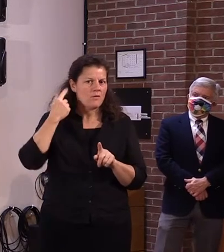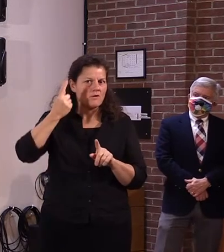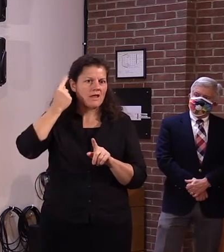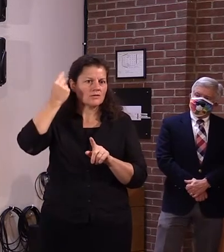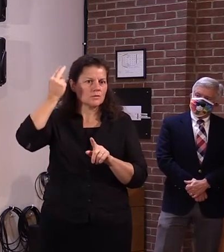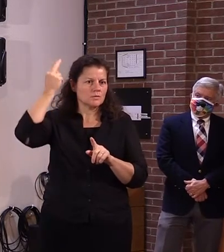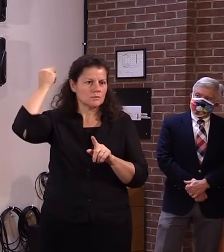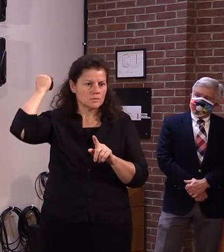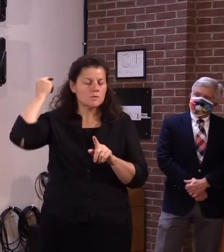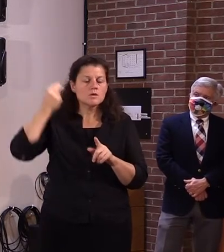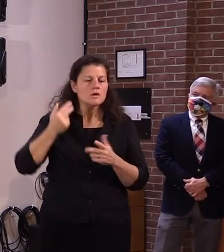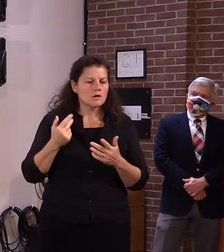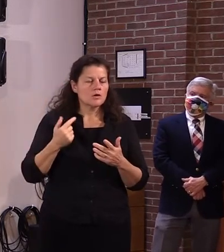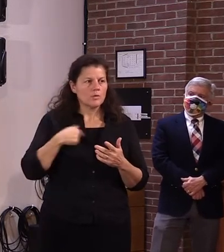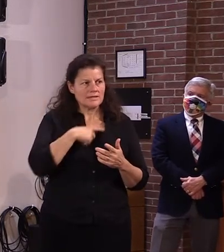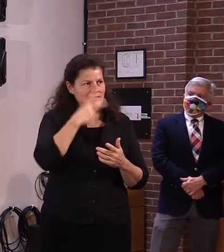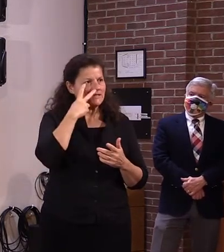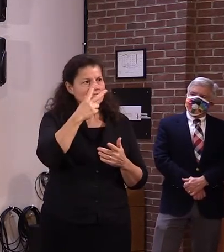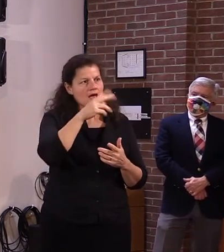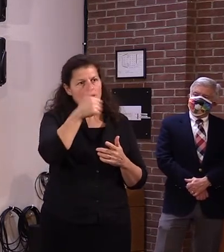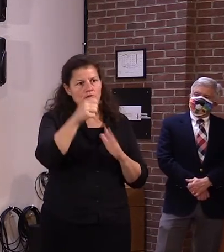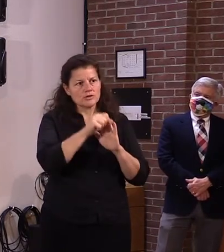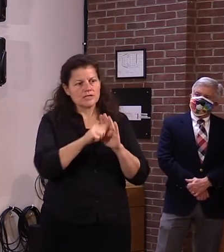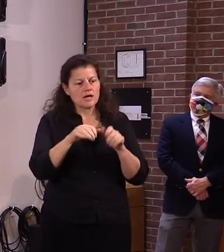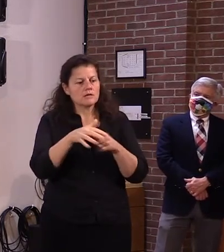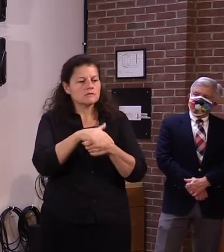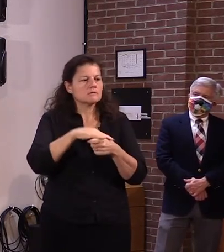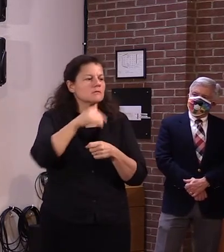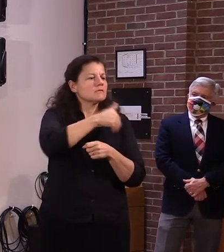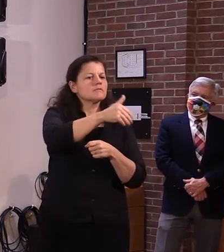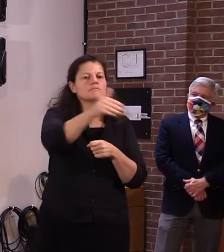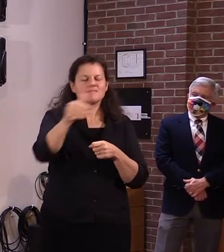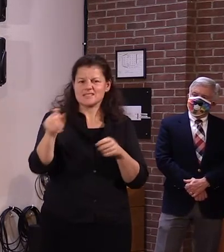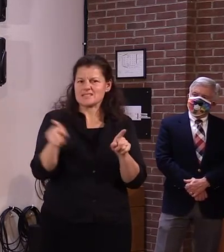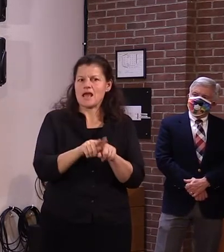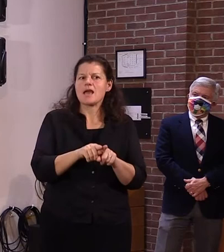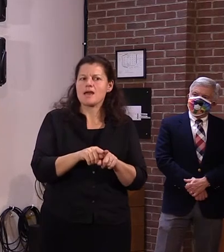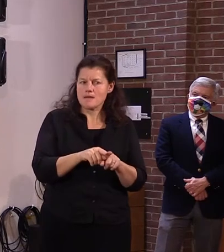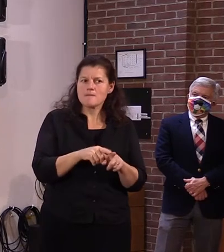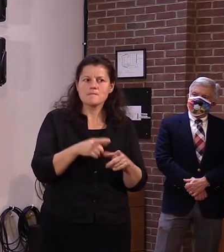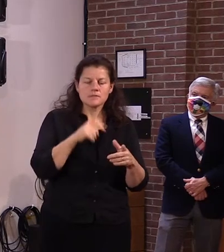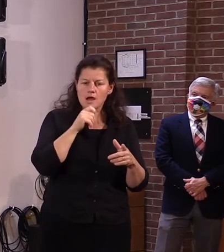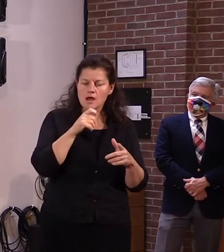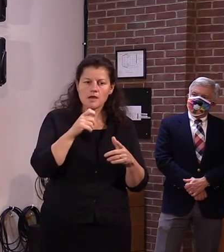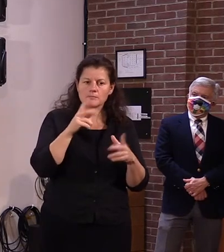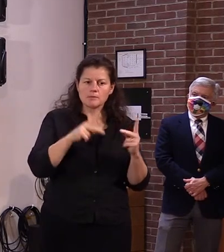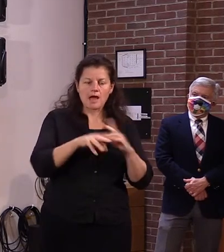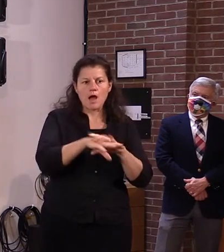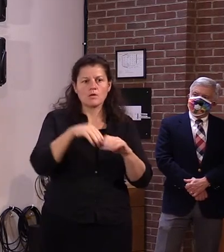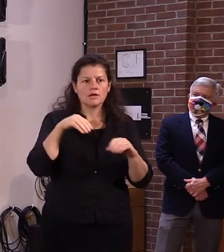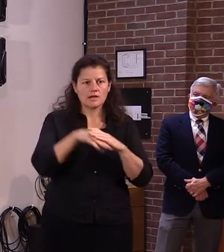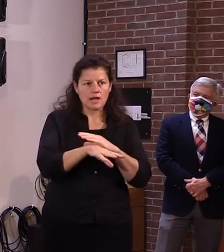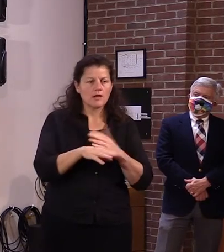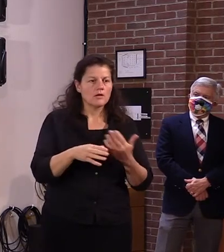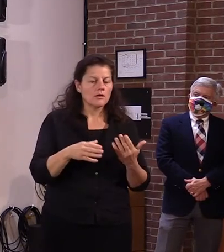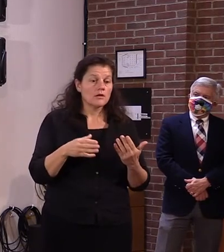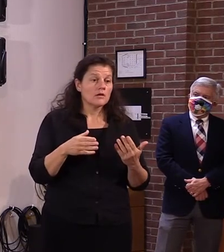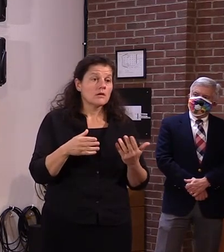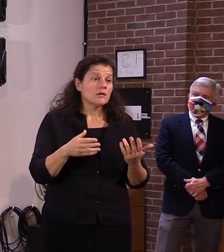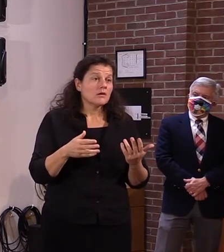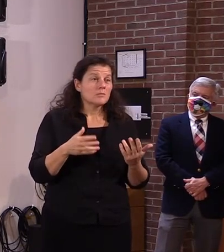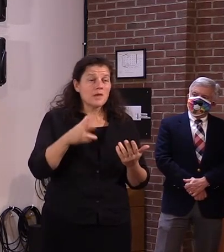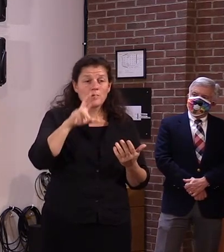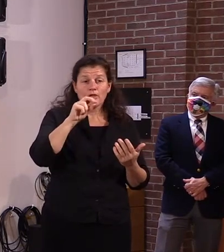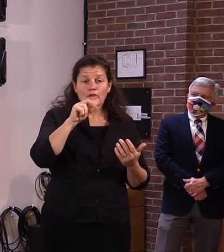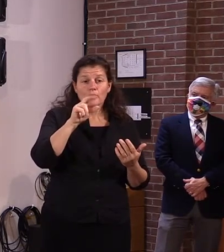our counters that are on the ports of entry, where we've seen maybe a